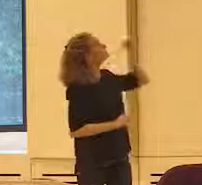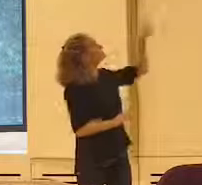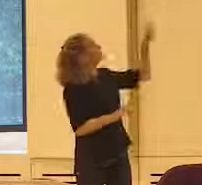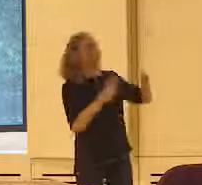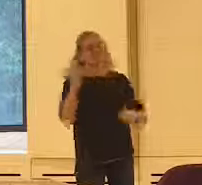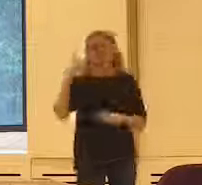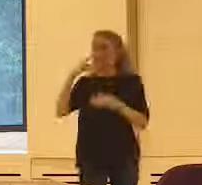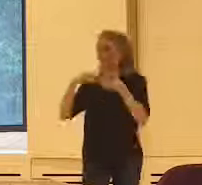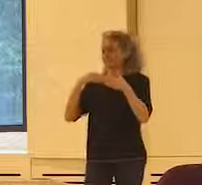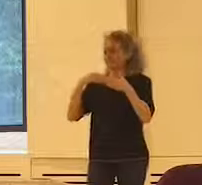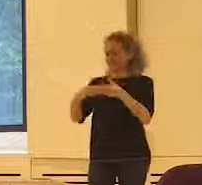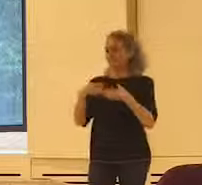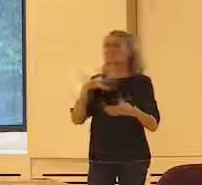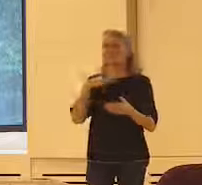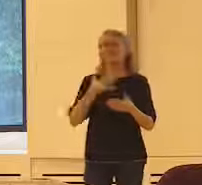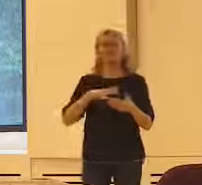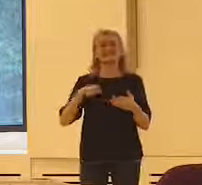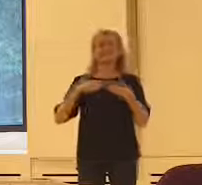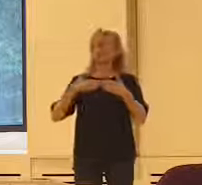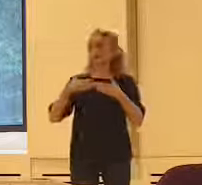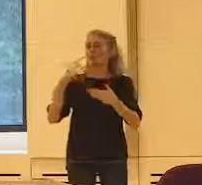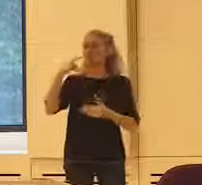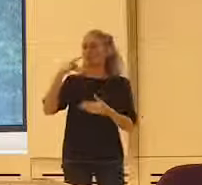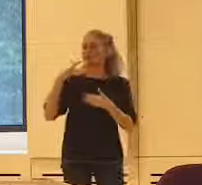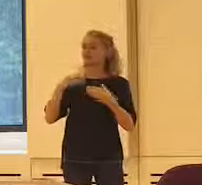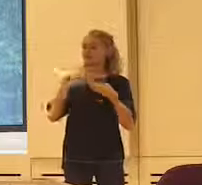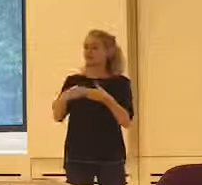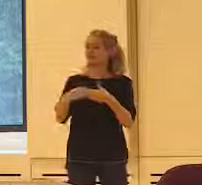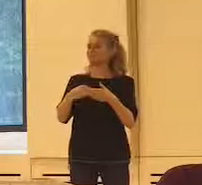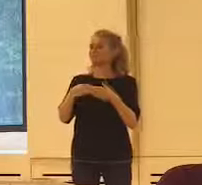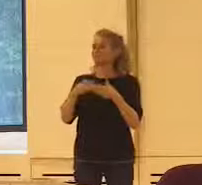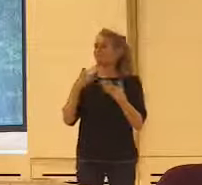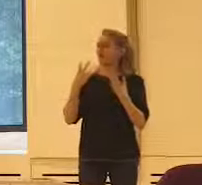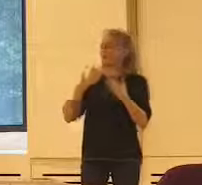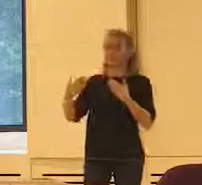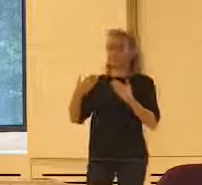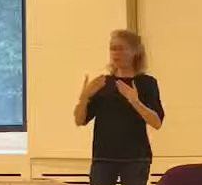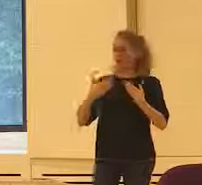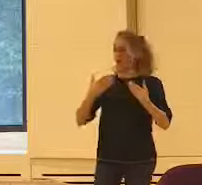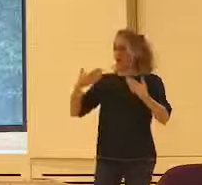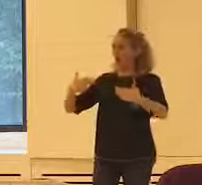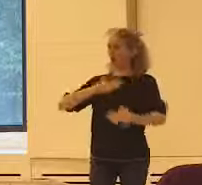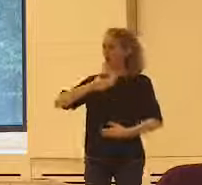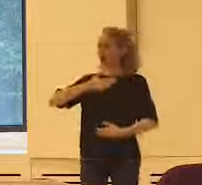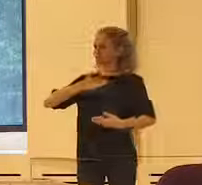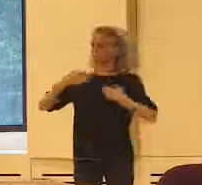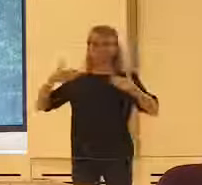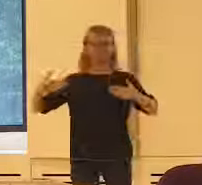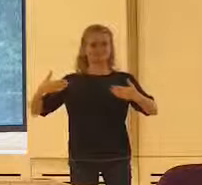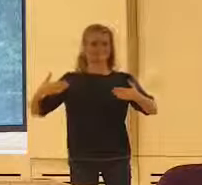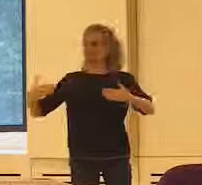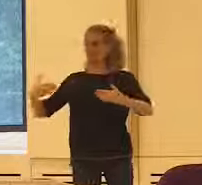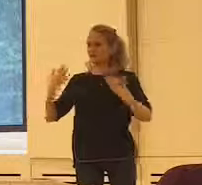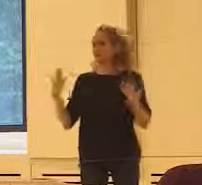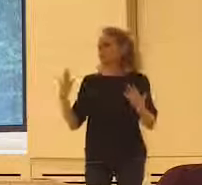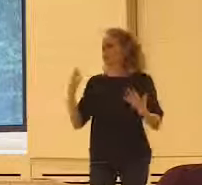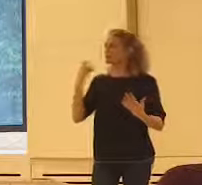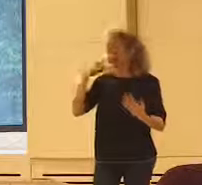I've got to sign fast, deaf-led. So we need more deaf leaders, deaf people at the